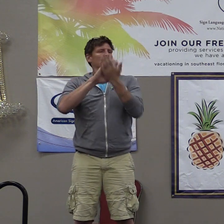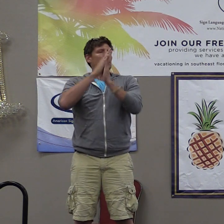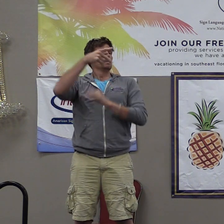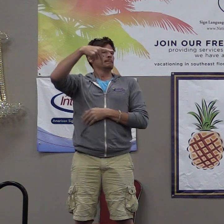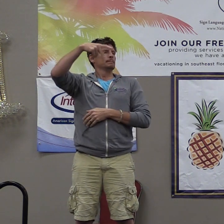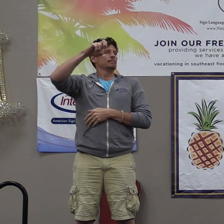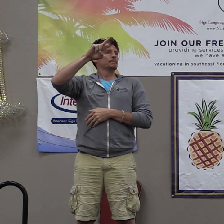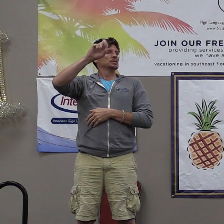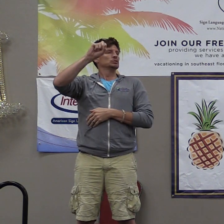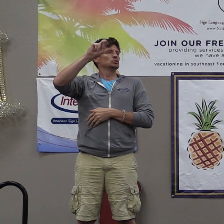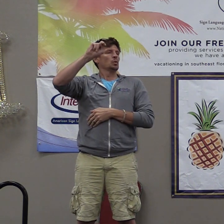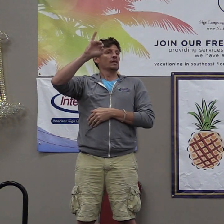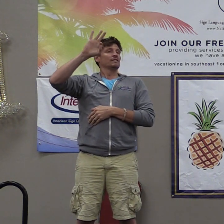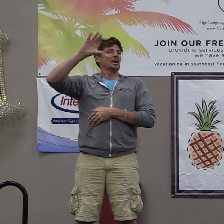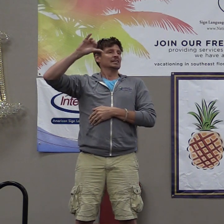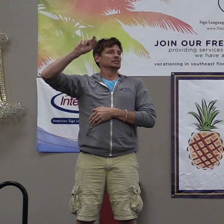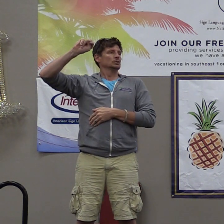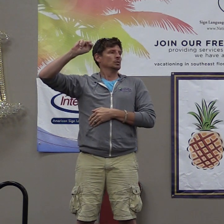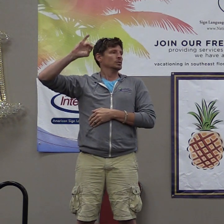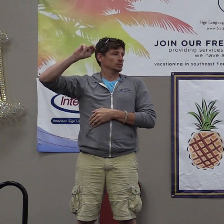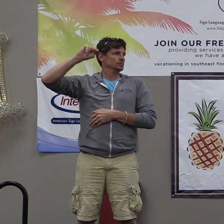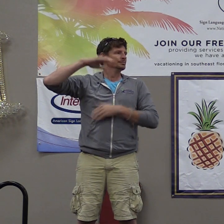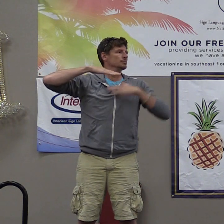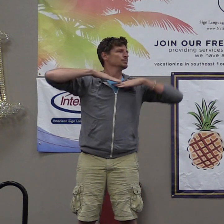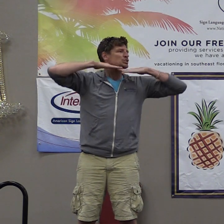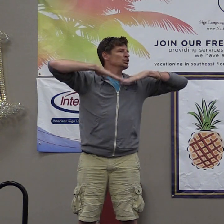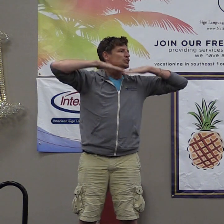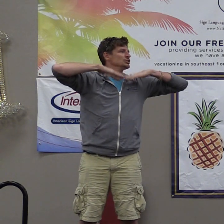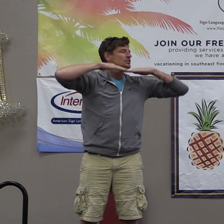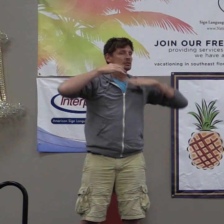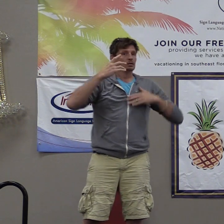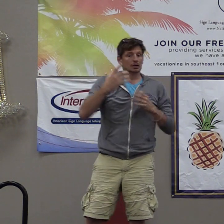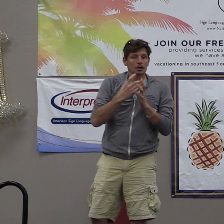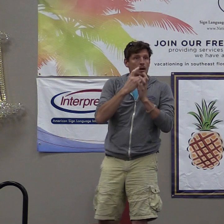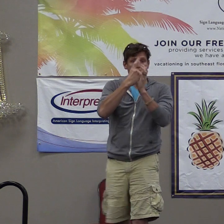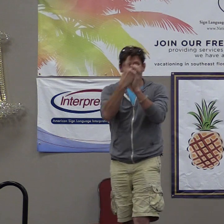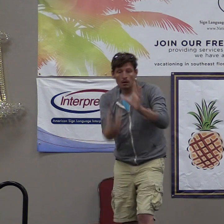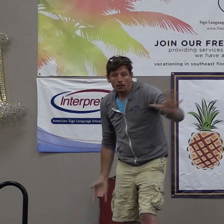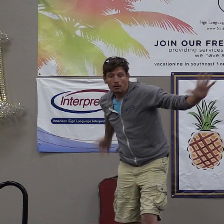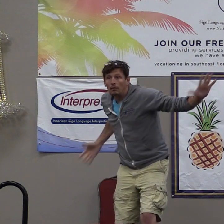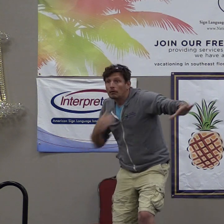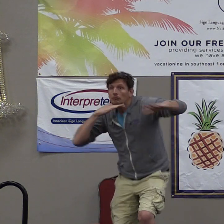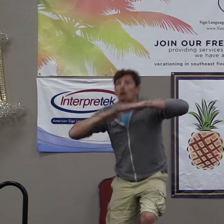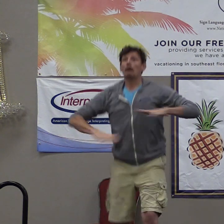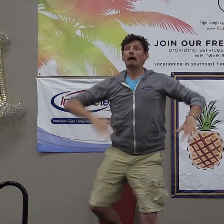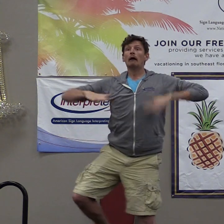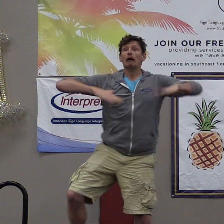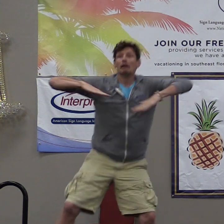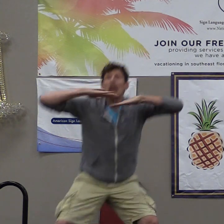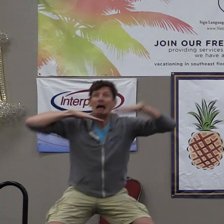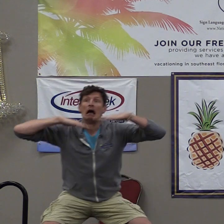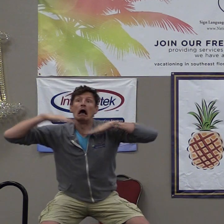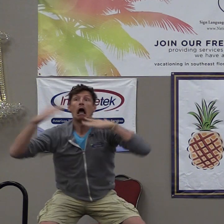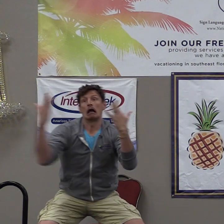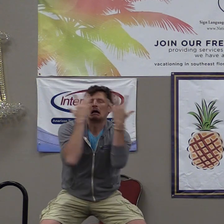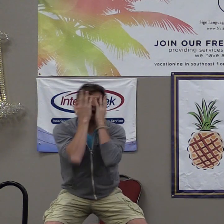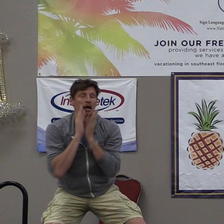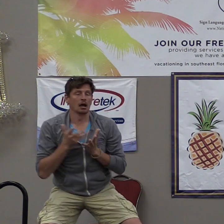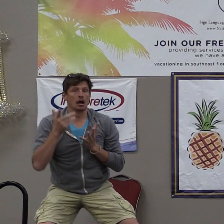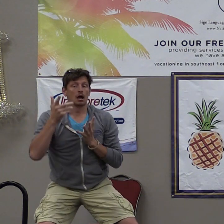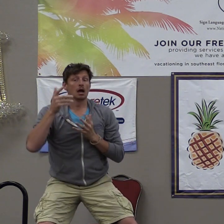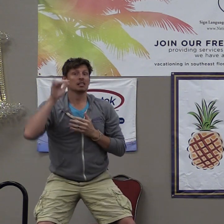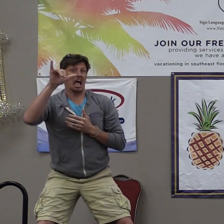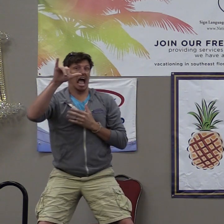can't really take on or become a surrogate of things. So I am going to be doing a workshop on personification. So how do you become